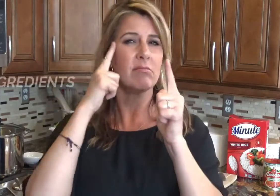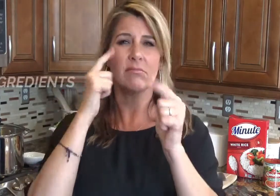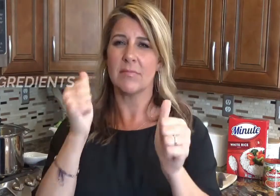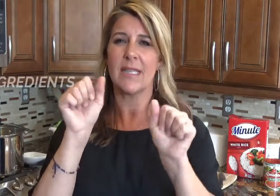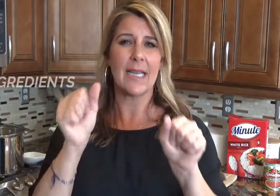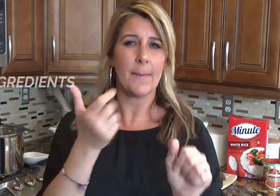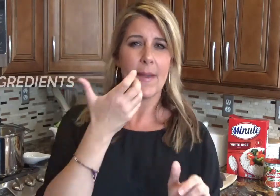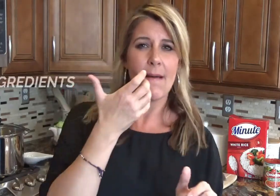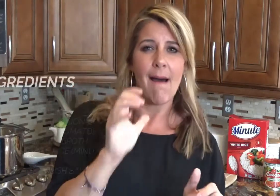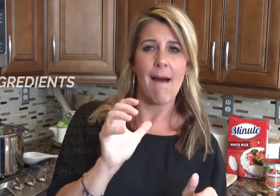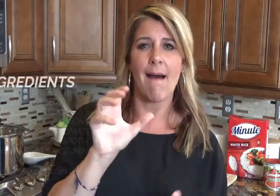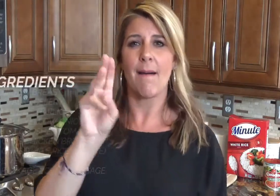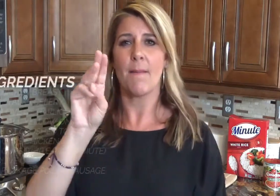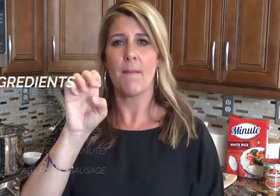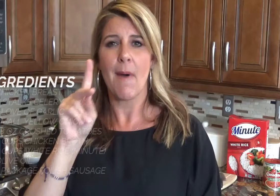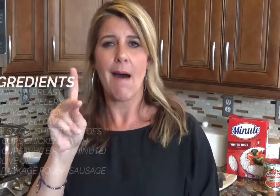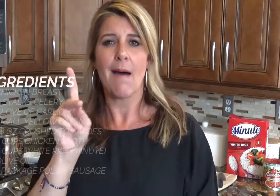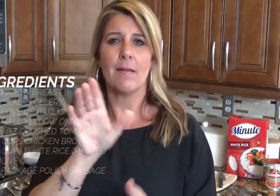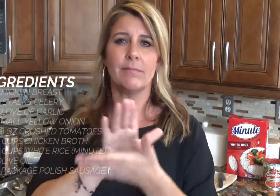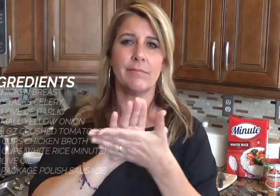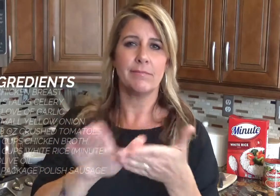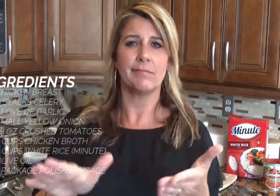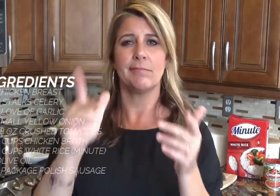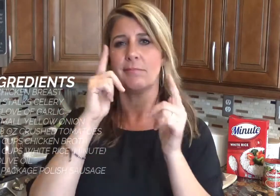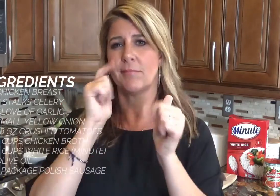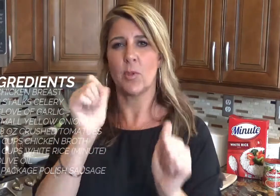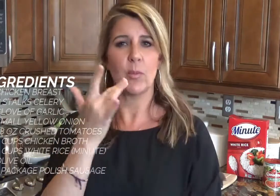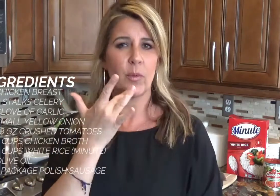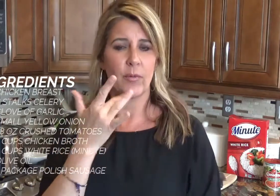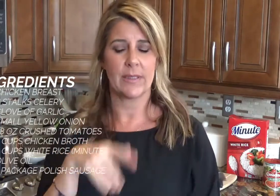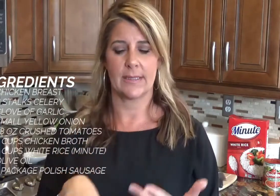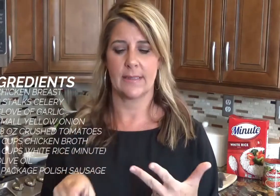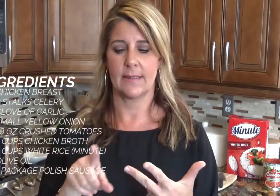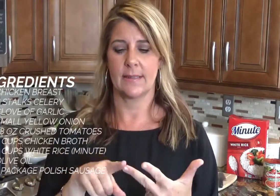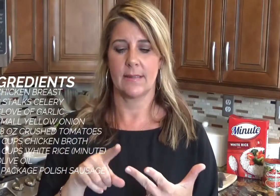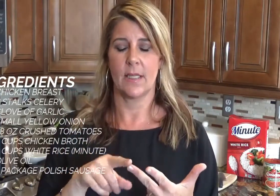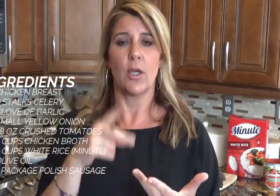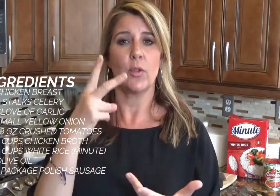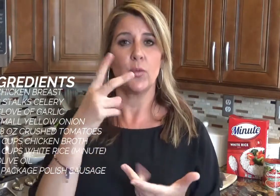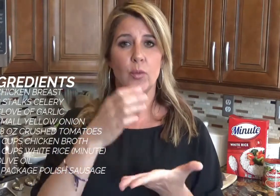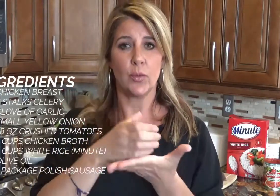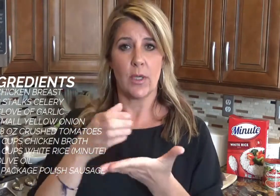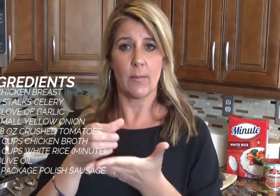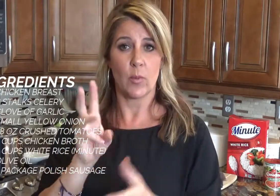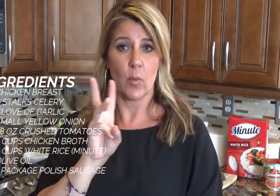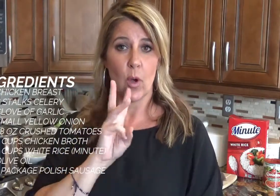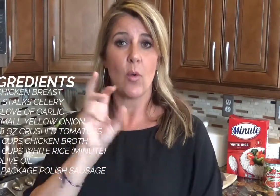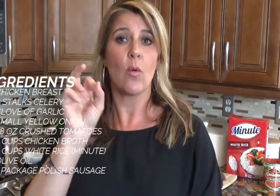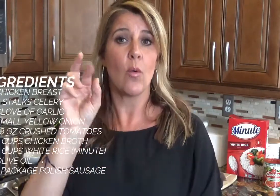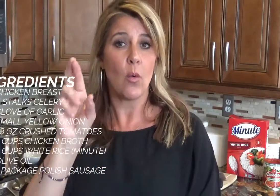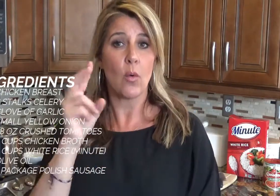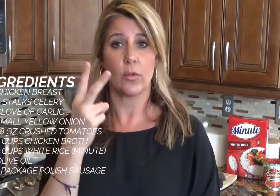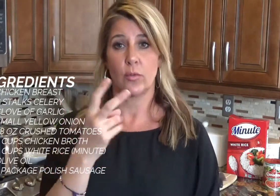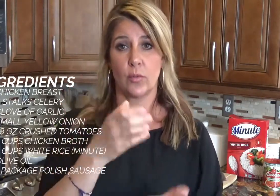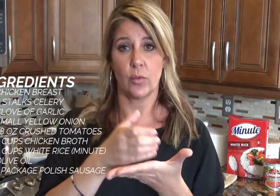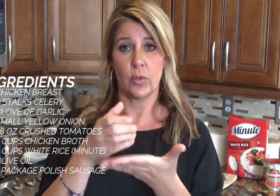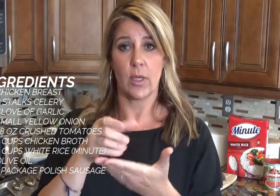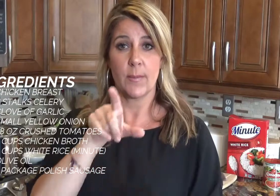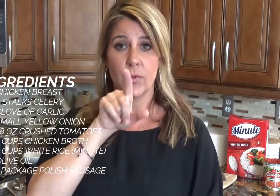Polish sausage. Again, you can use hot or mild, depending on what you like. 2 cups of water